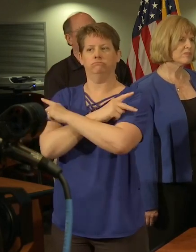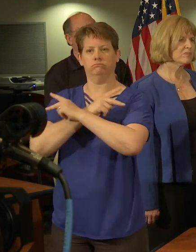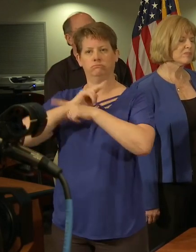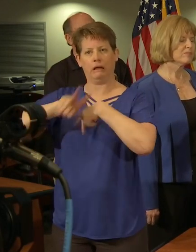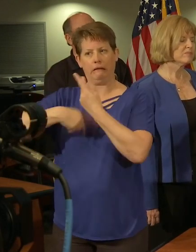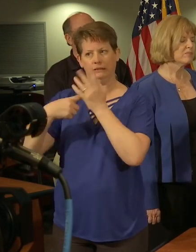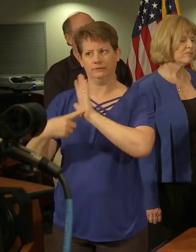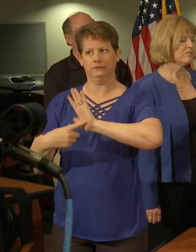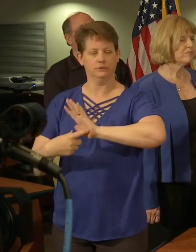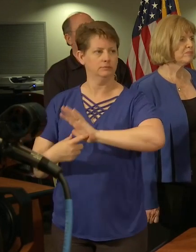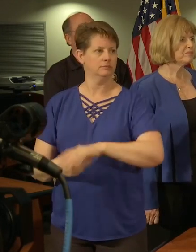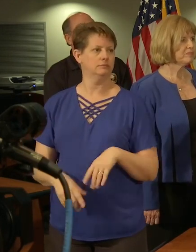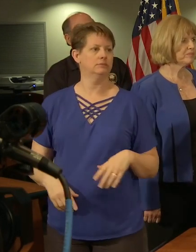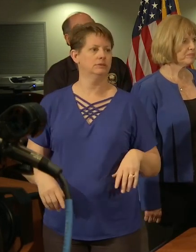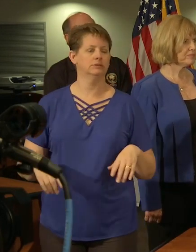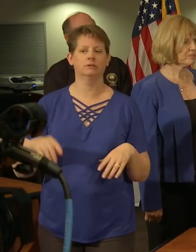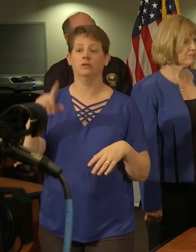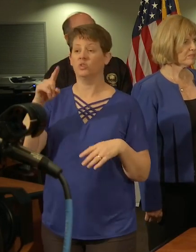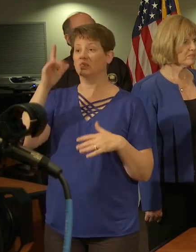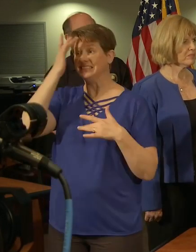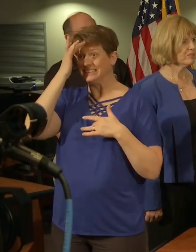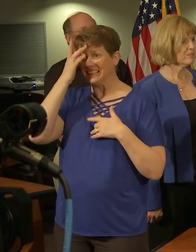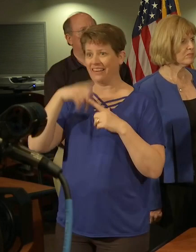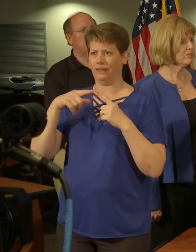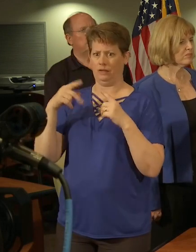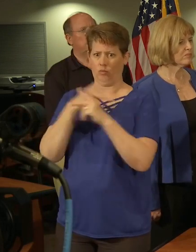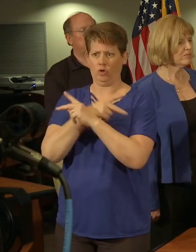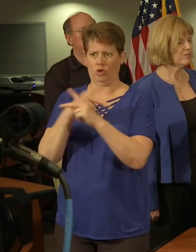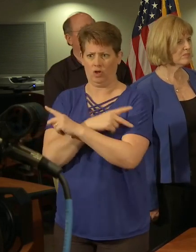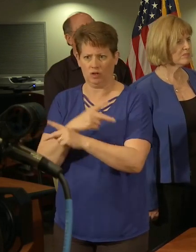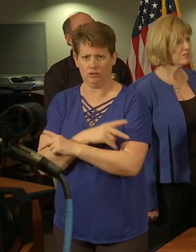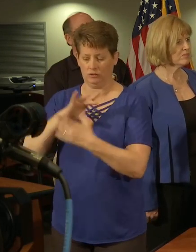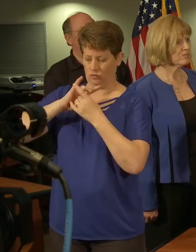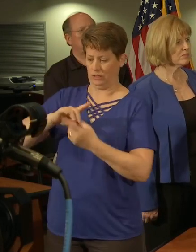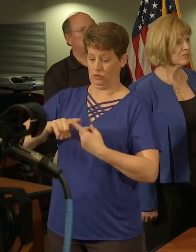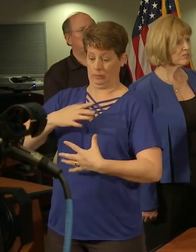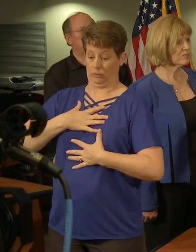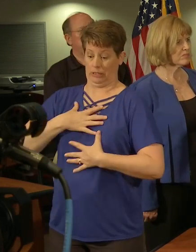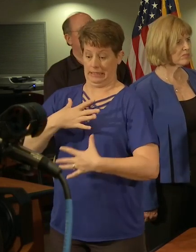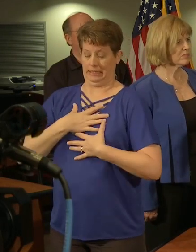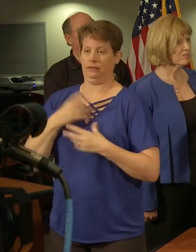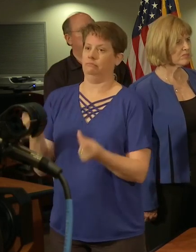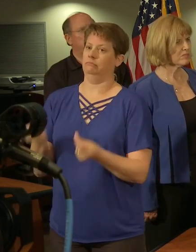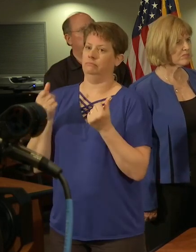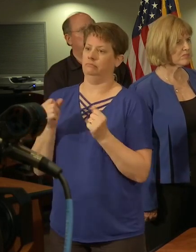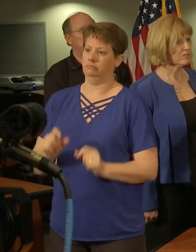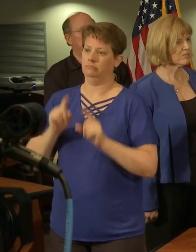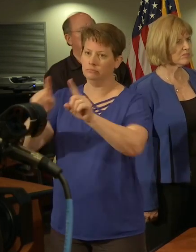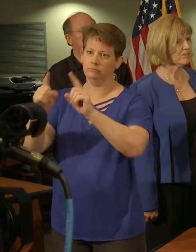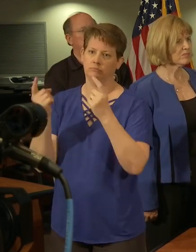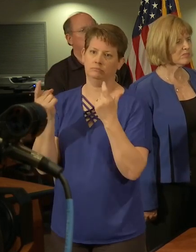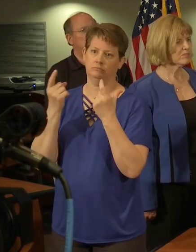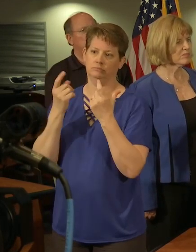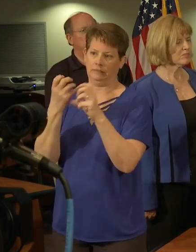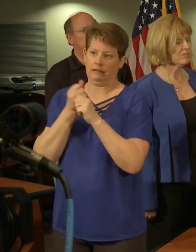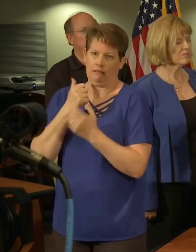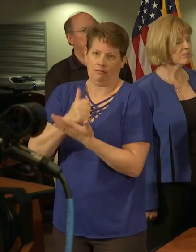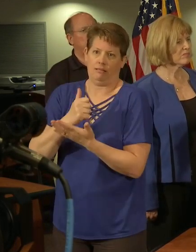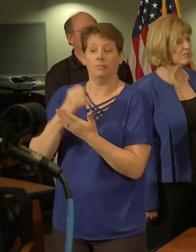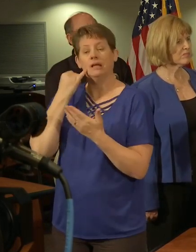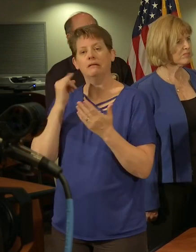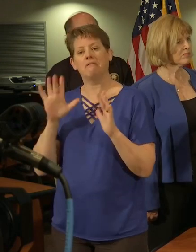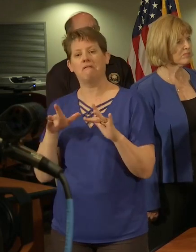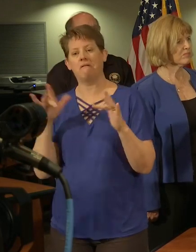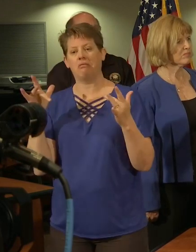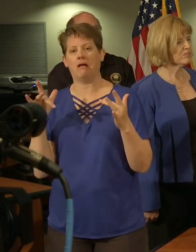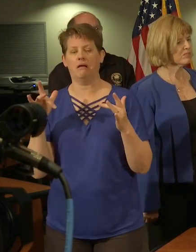of worsening of symptoms like that with breathing, they should immediately seek medical attention. If they have milder